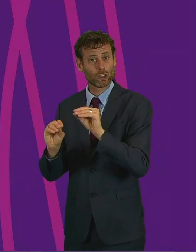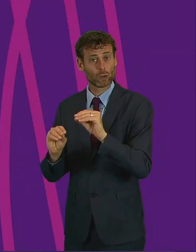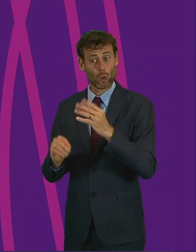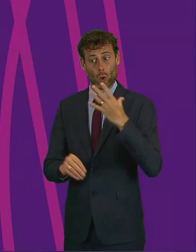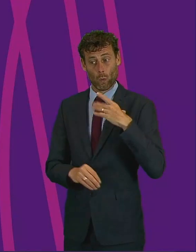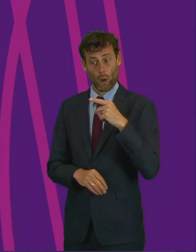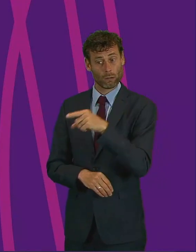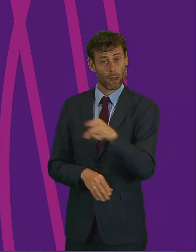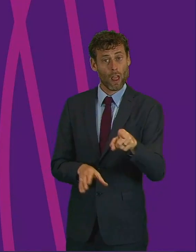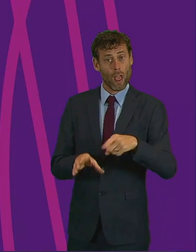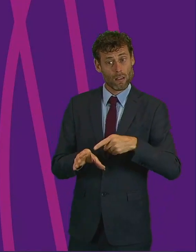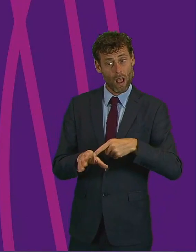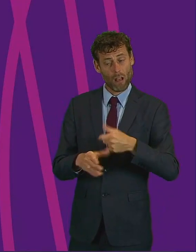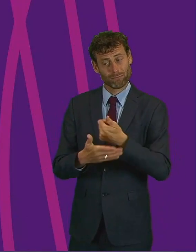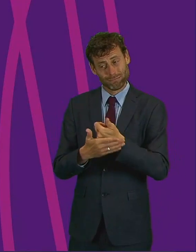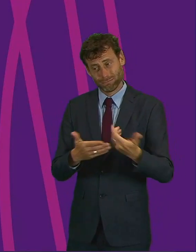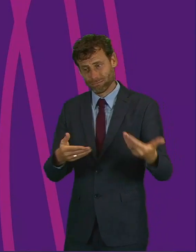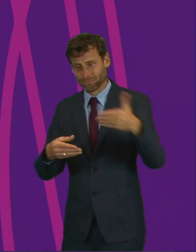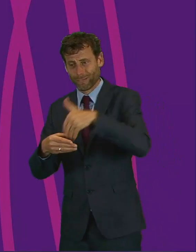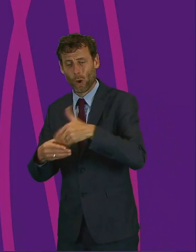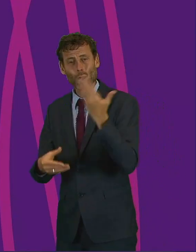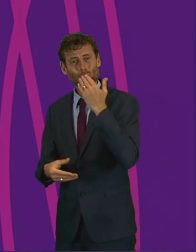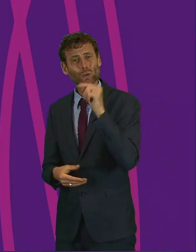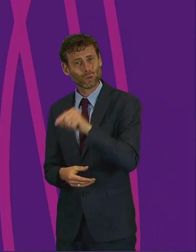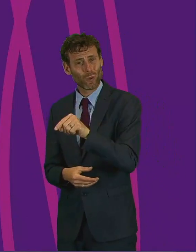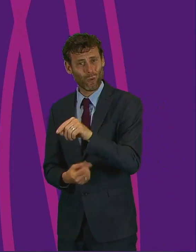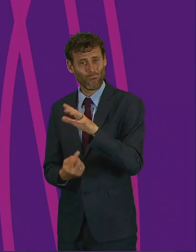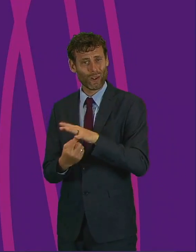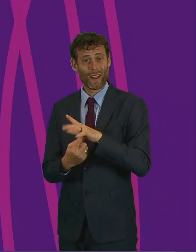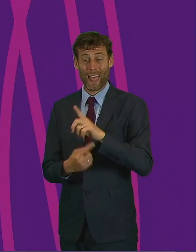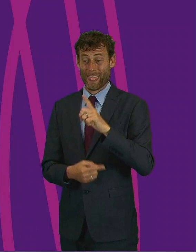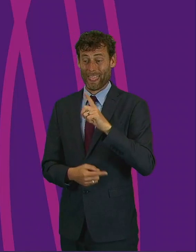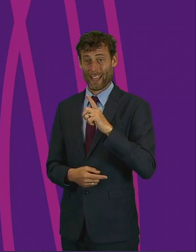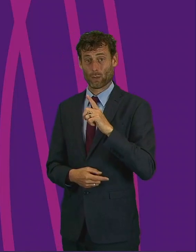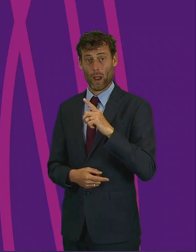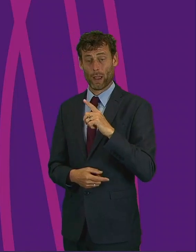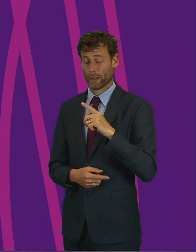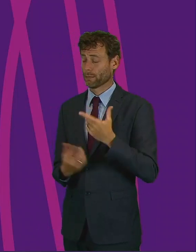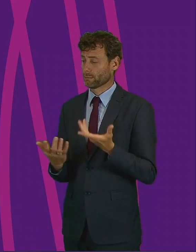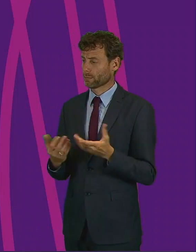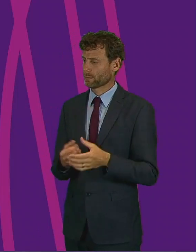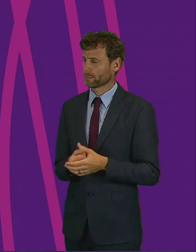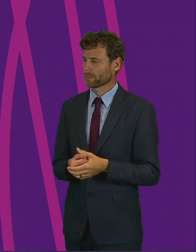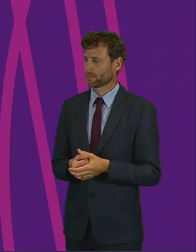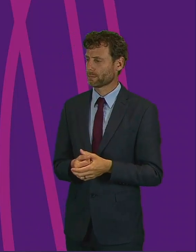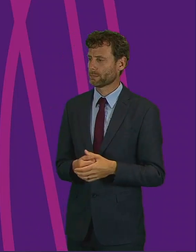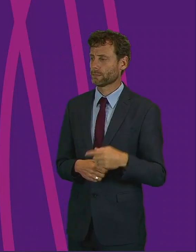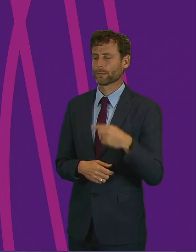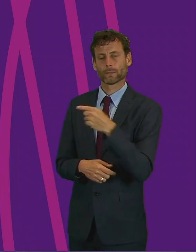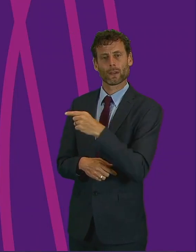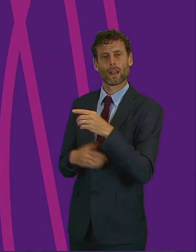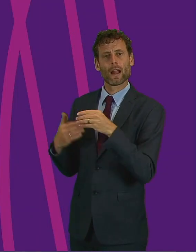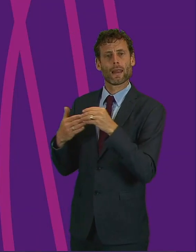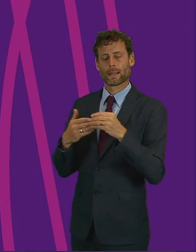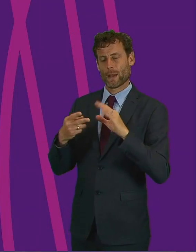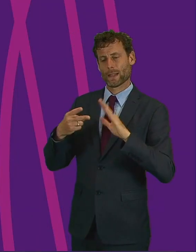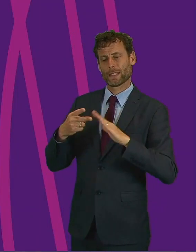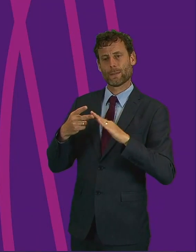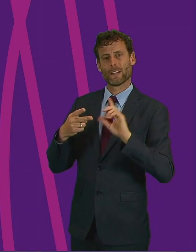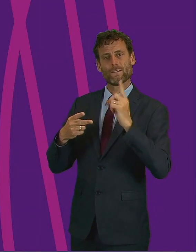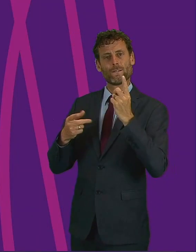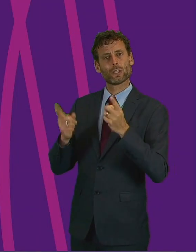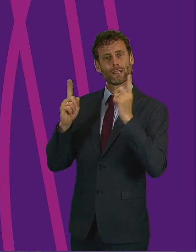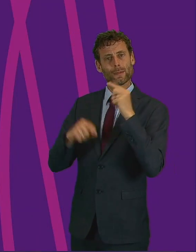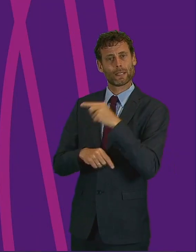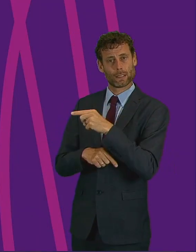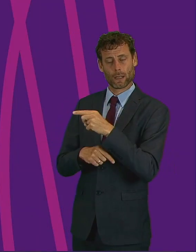longer than is necessary. That's why the most important strand of work in this area which of course has been led by the Deputy First Minister, is